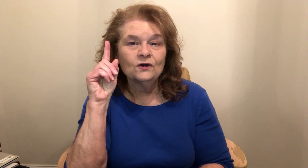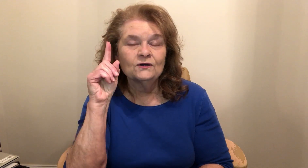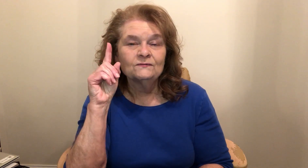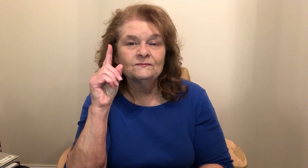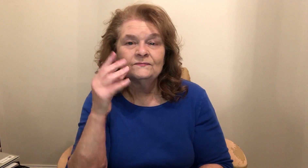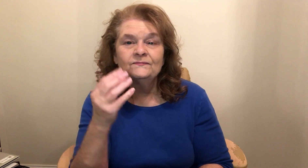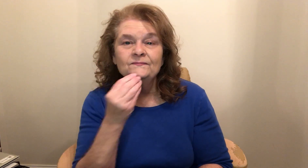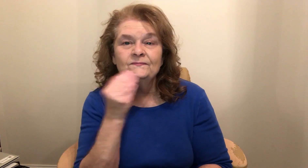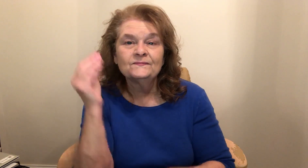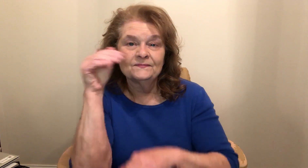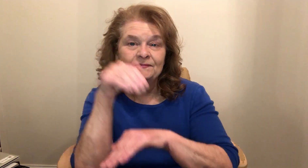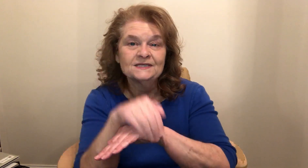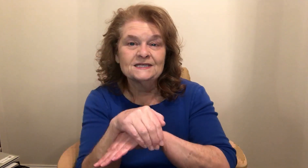for supper?